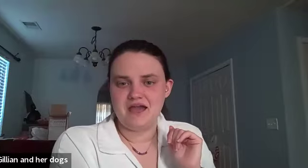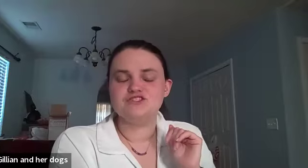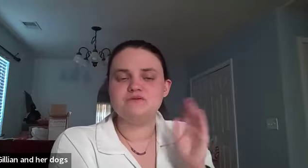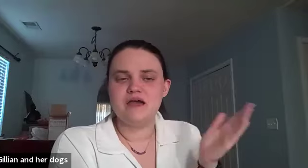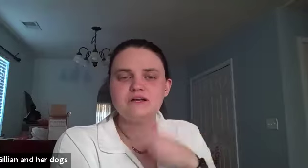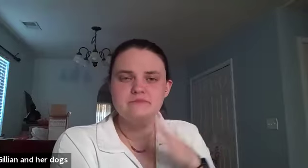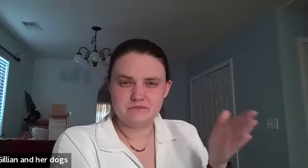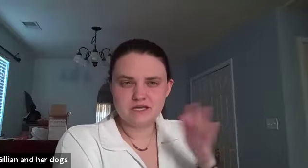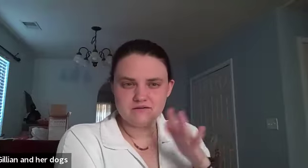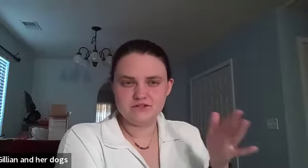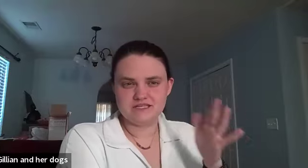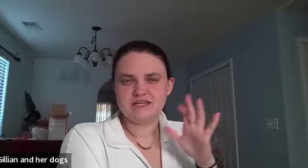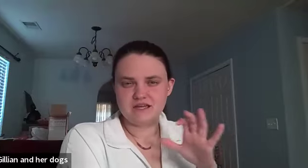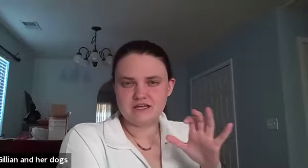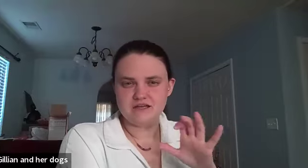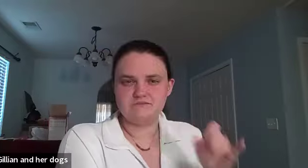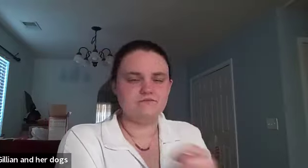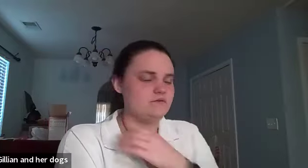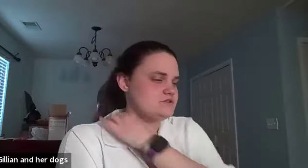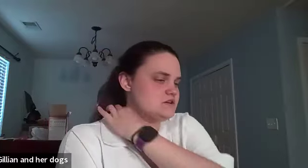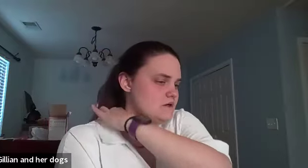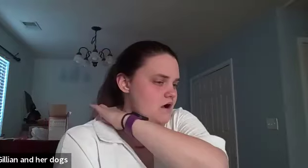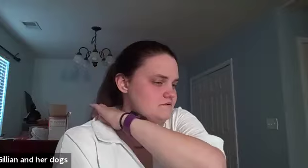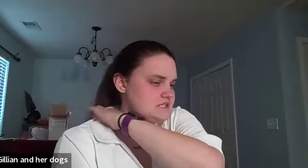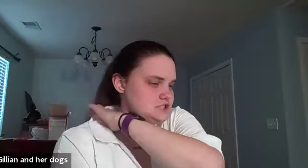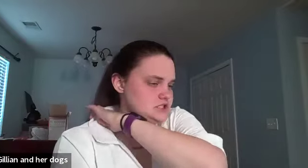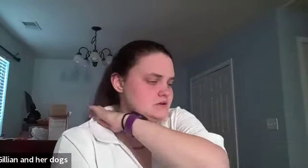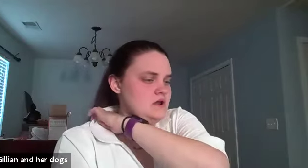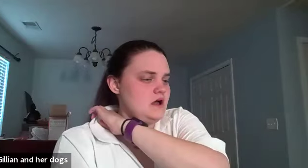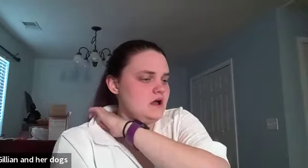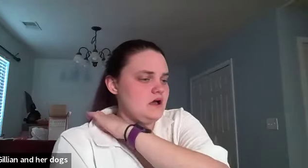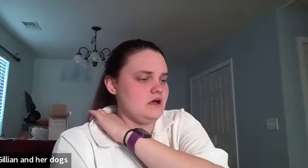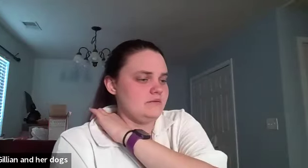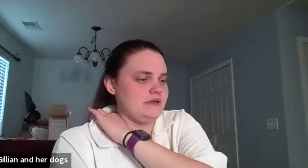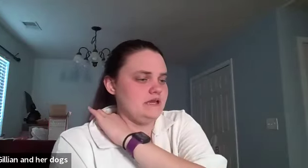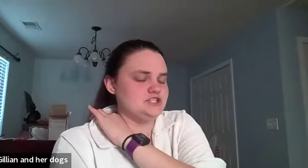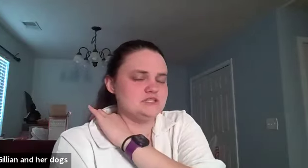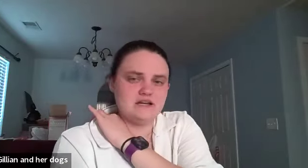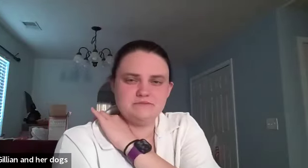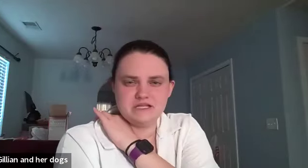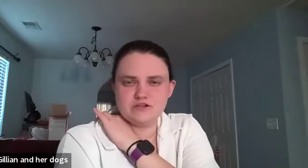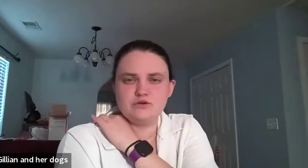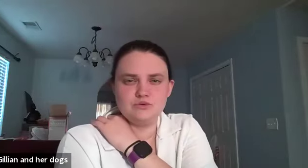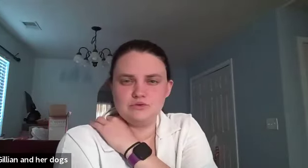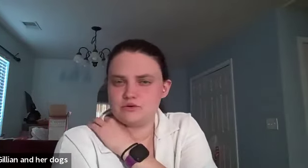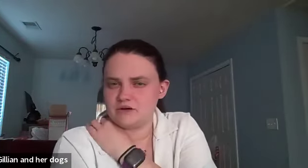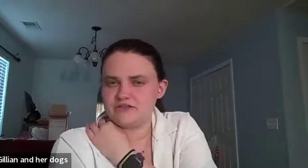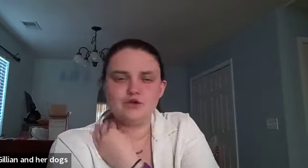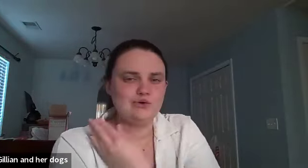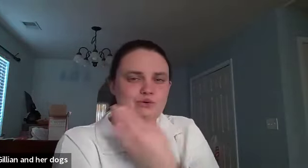Yeah, so that one can be a bit confusing and can kind of get confusing on the conversation. It just kind of depends on who you're with and